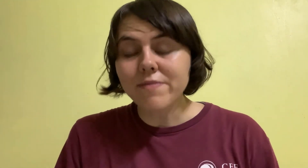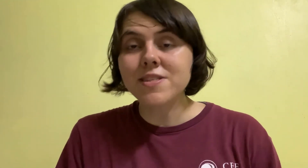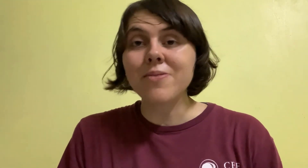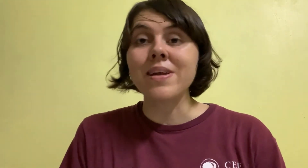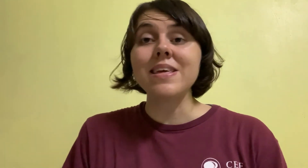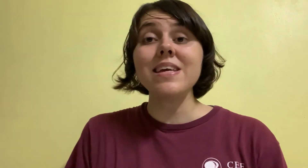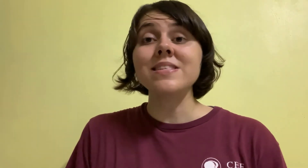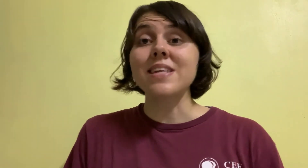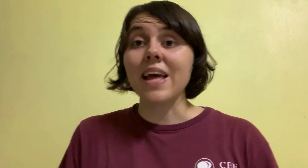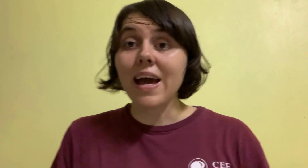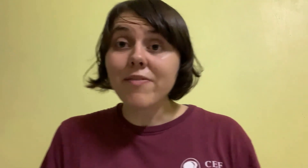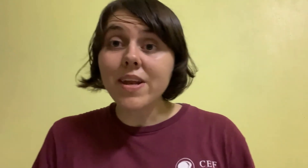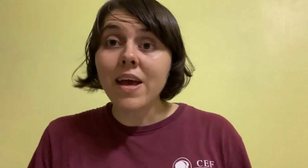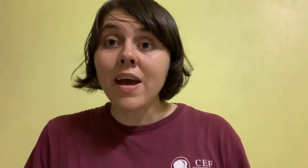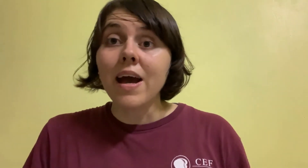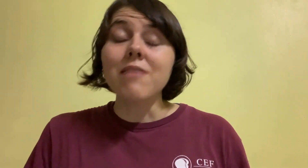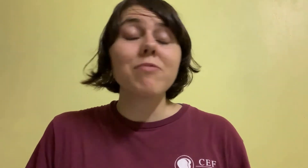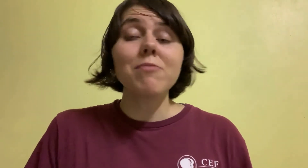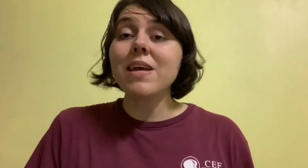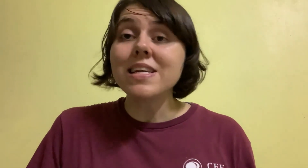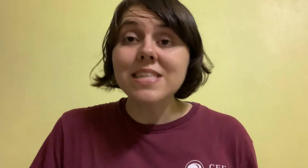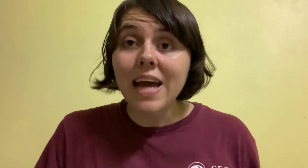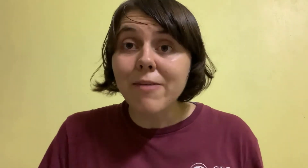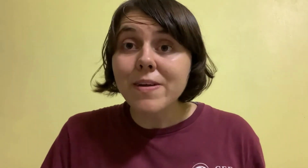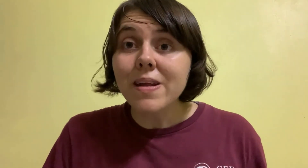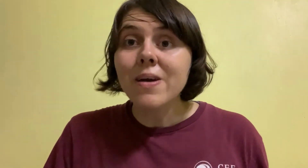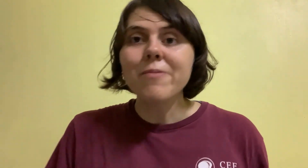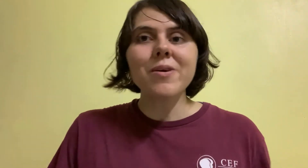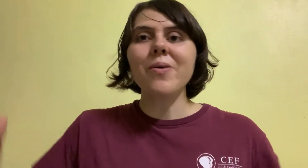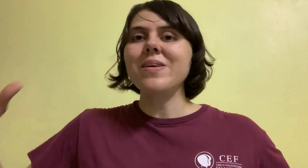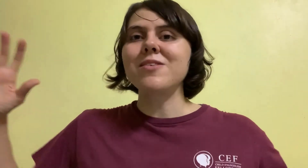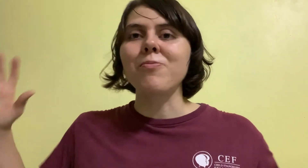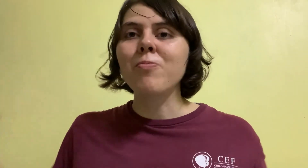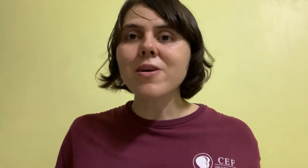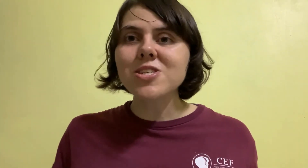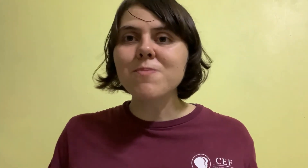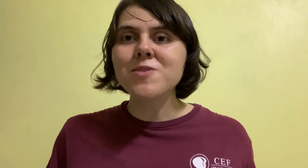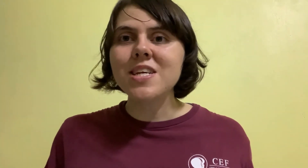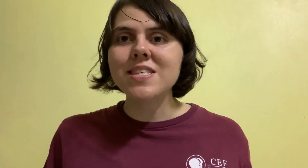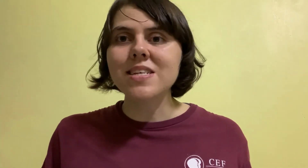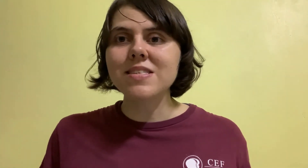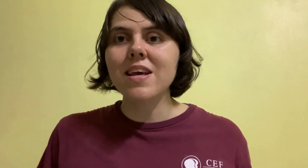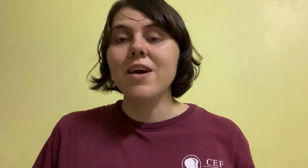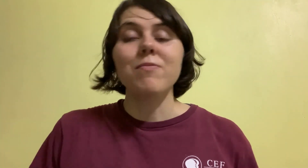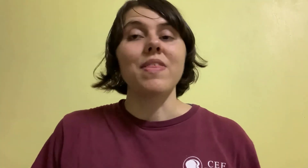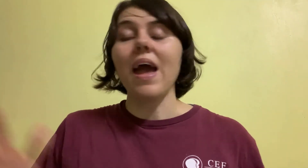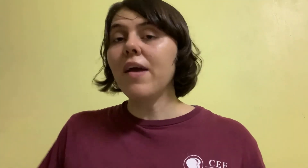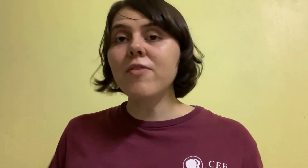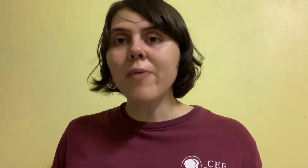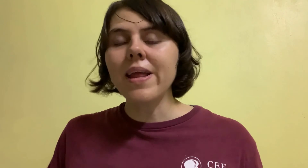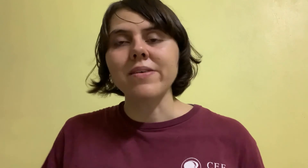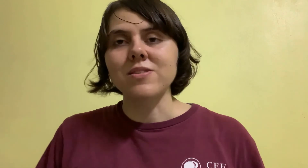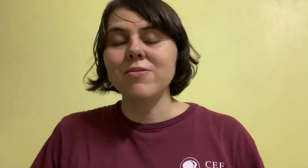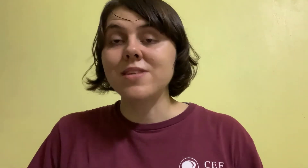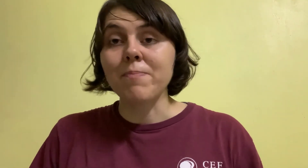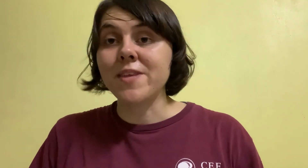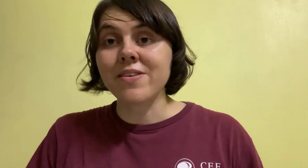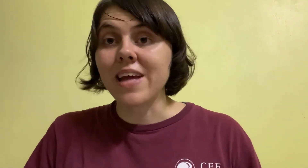you and he is in heaven. And when we get to heaven, we're going to worship Jesus with everyone else who's up there in heaven